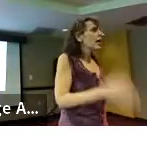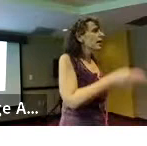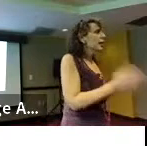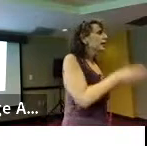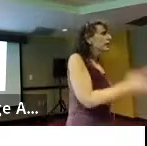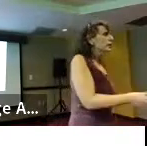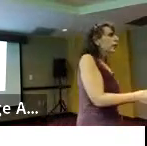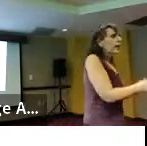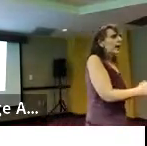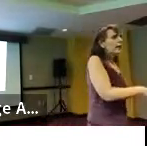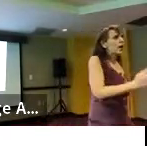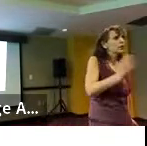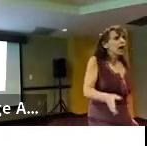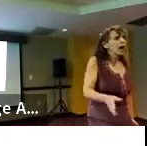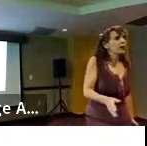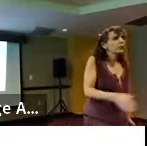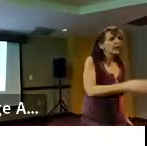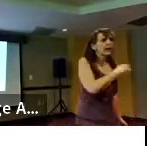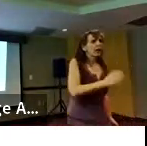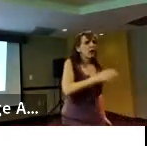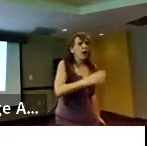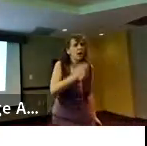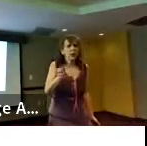beings are in a condition